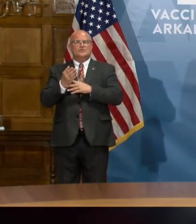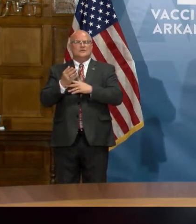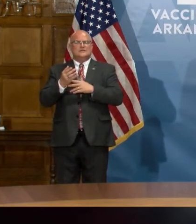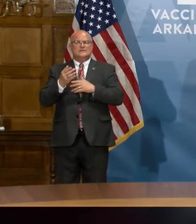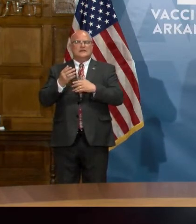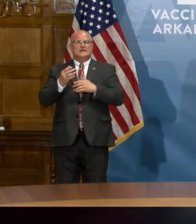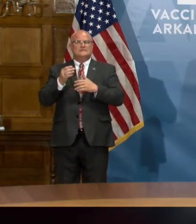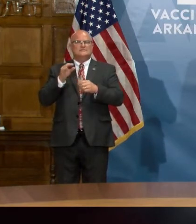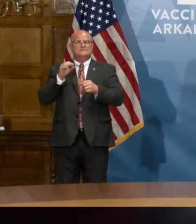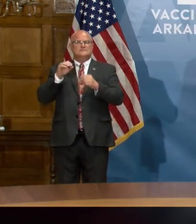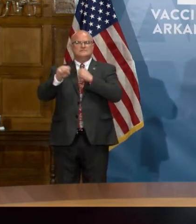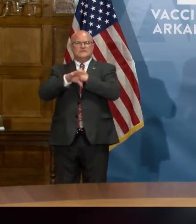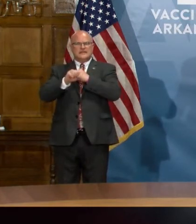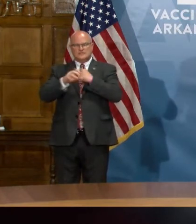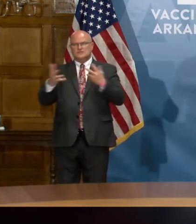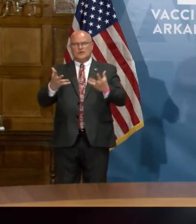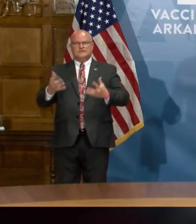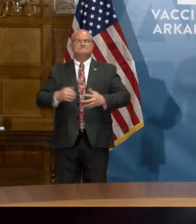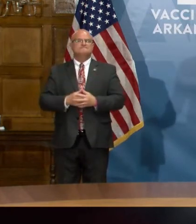means.